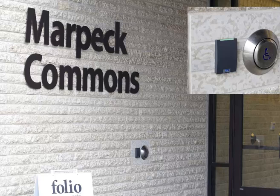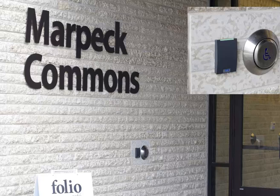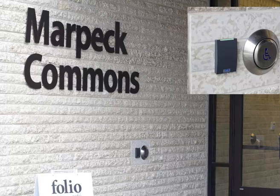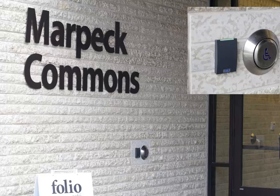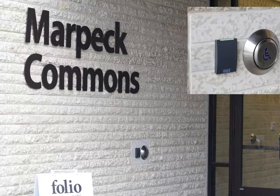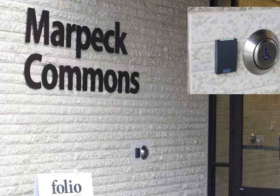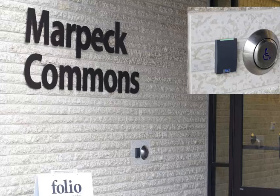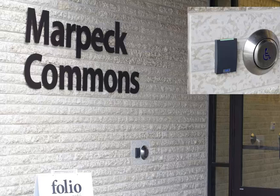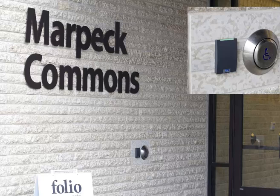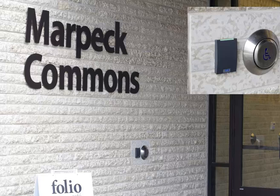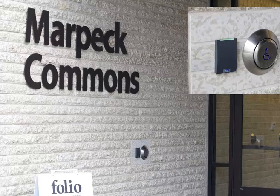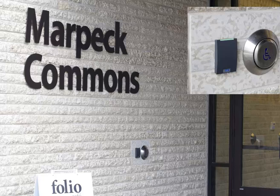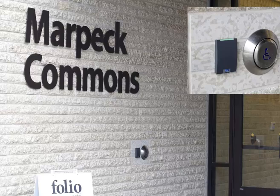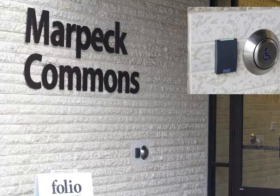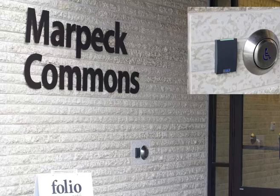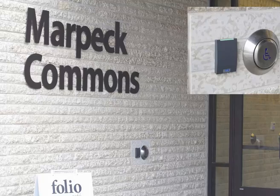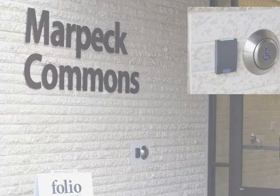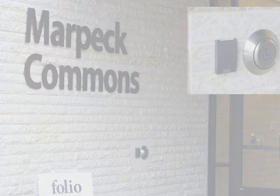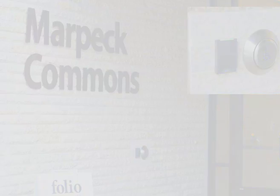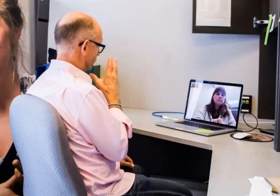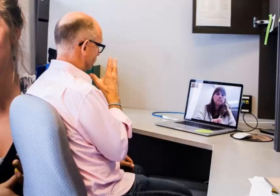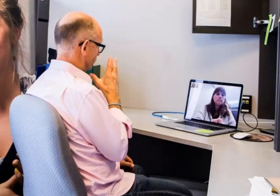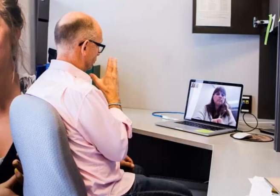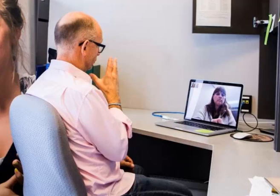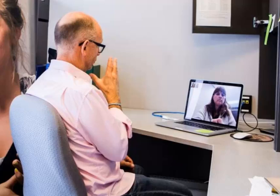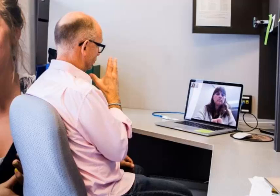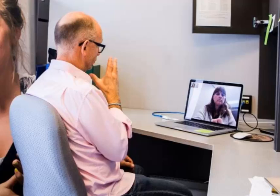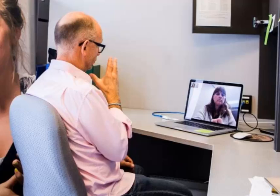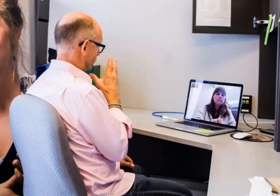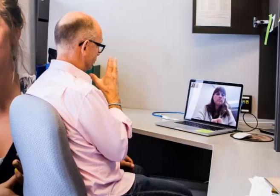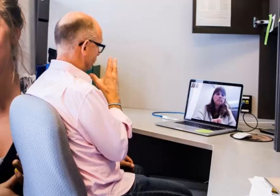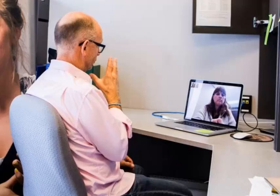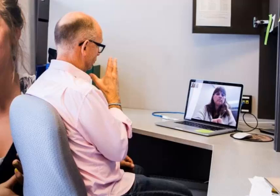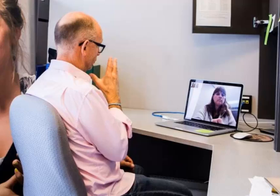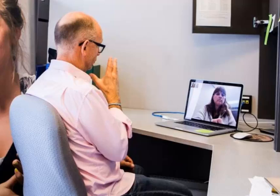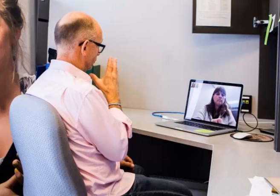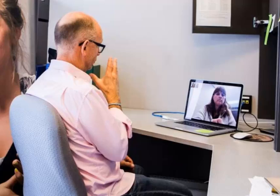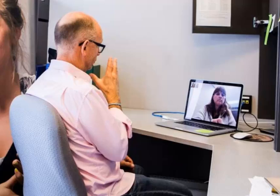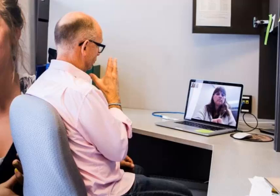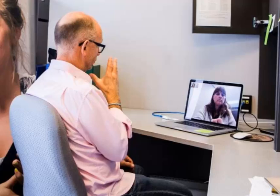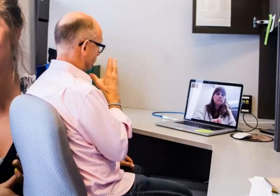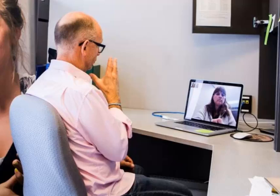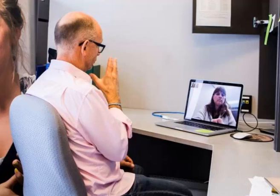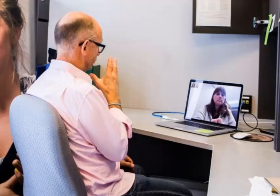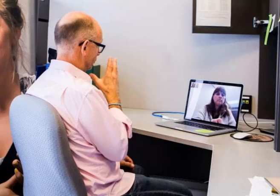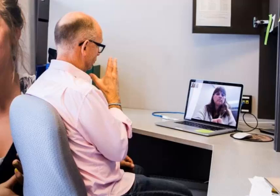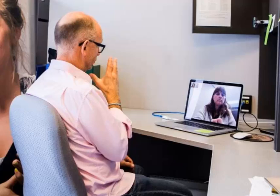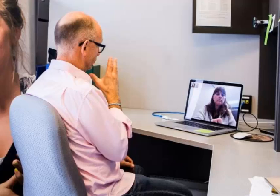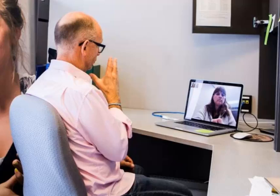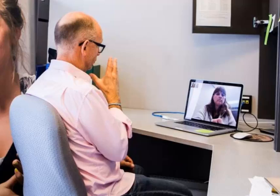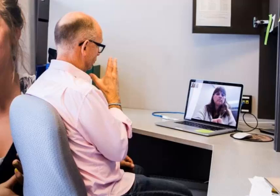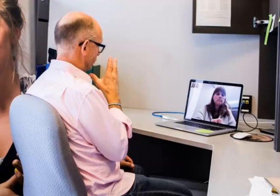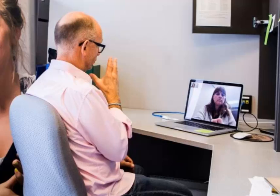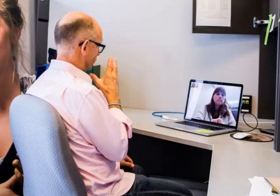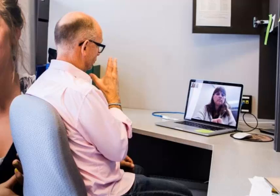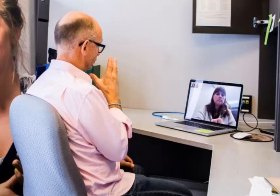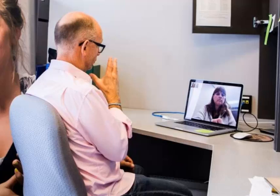communicating, reading, or lifting. Your post-secondary institution may also make available assistive devices to persons with disabilities